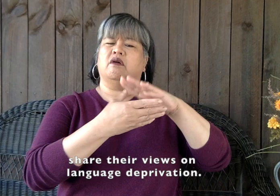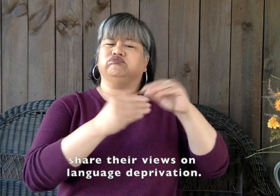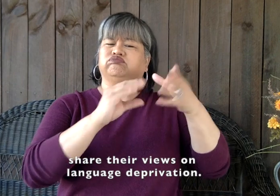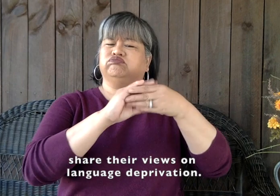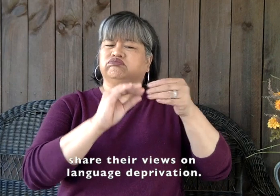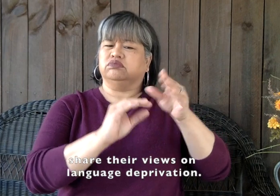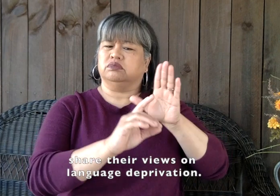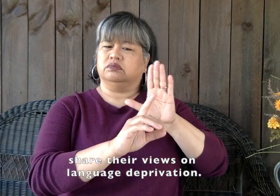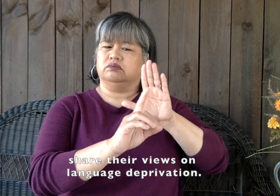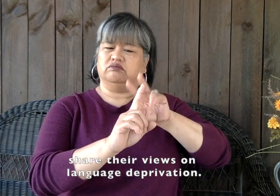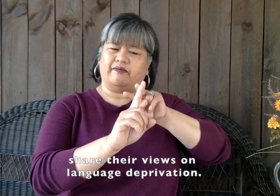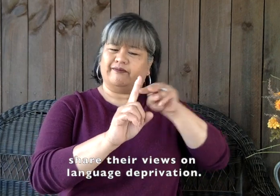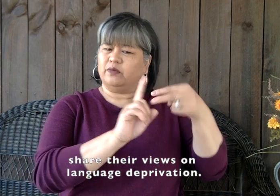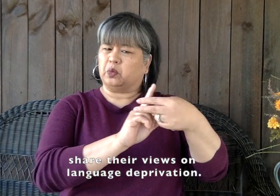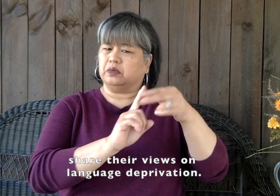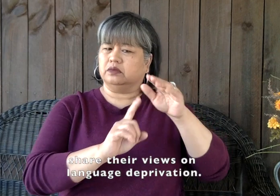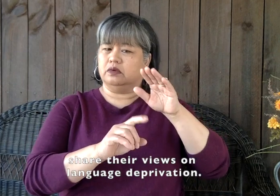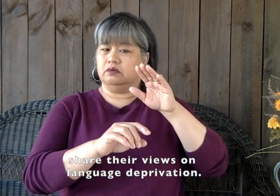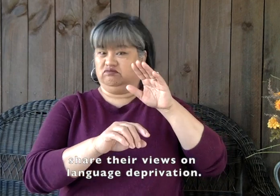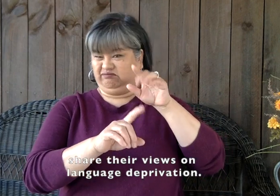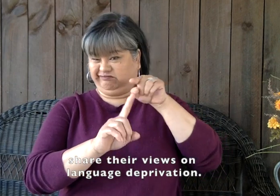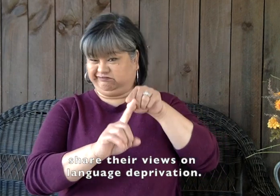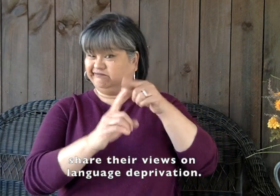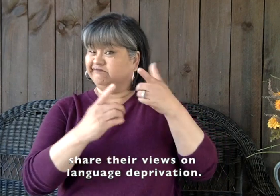who share their views on language deprivation.